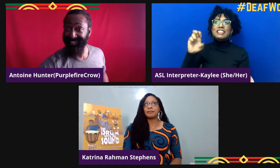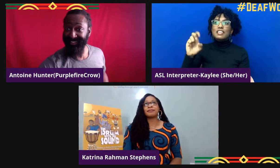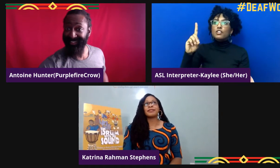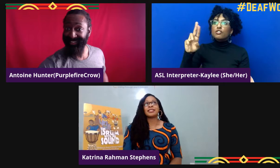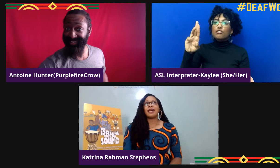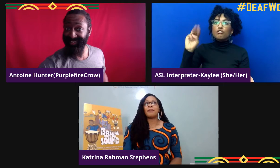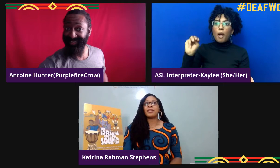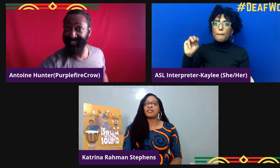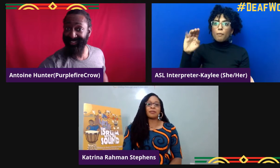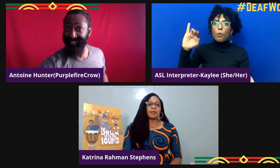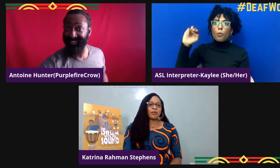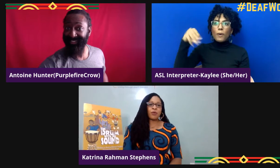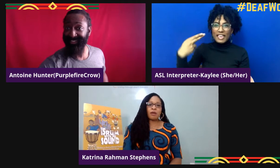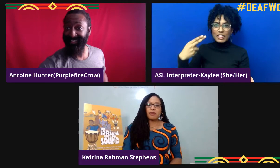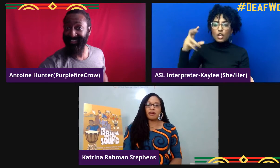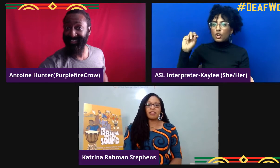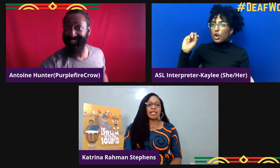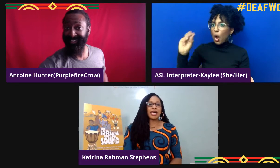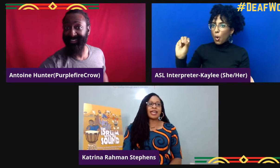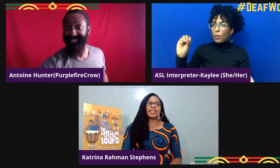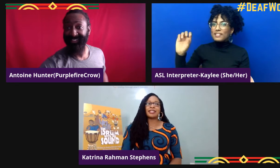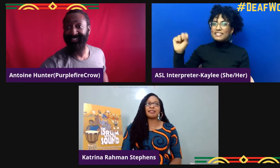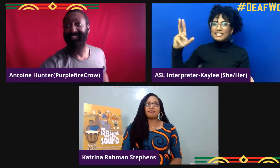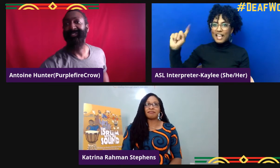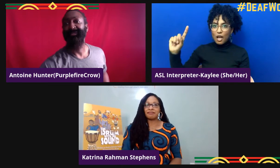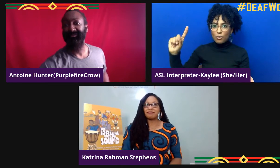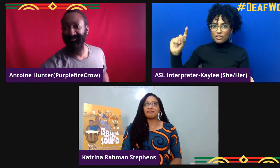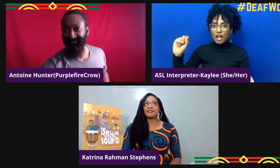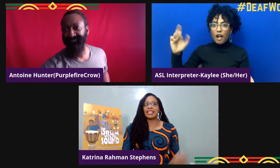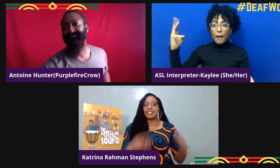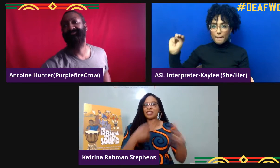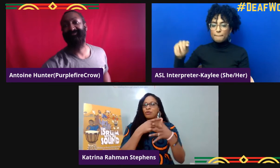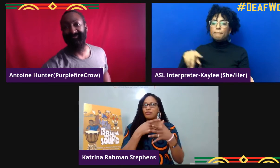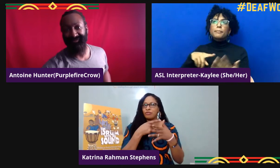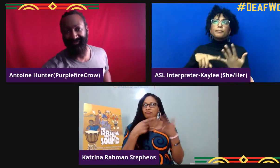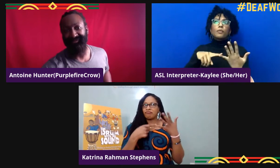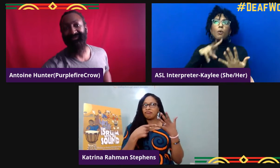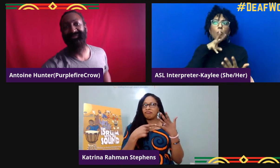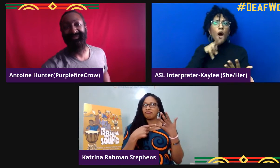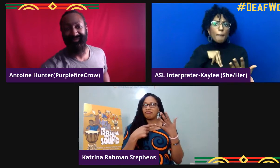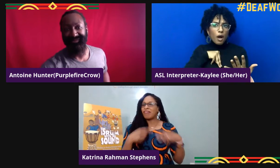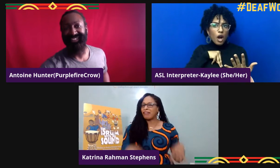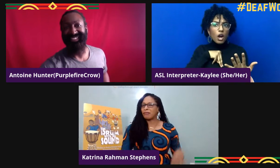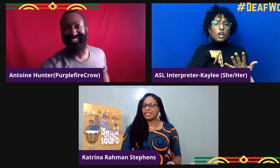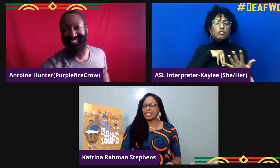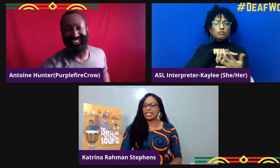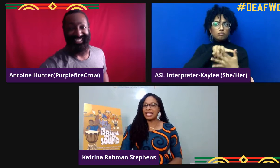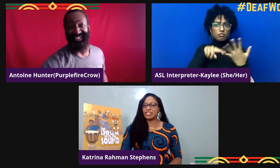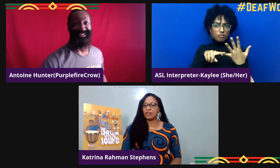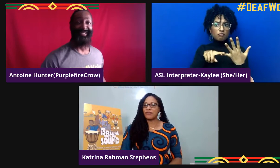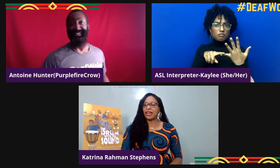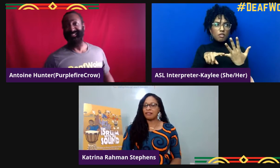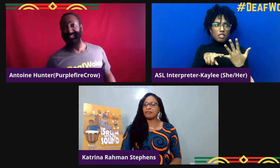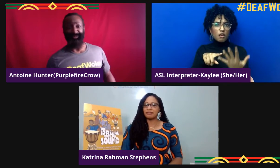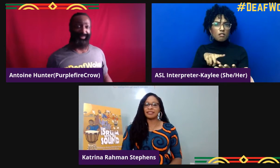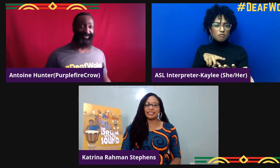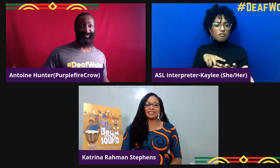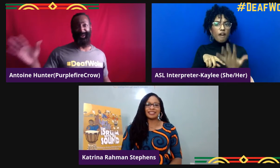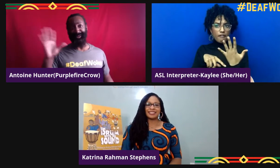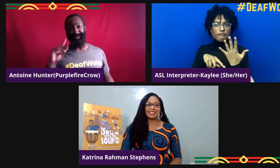www.thedrumwithnosound.com. It's available at Walmart online. I think it's those 5 places. I think I shared 5.